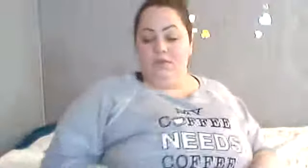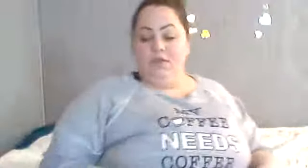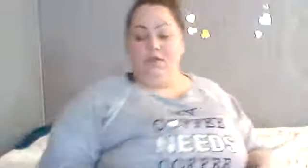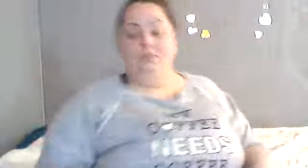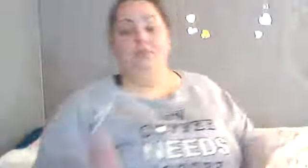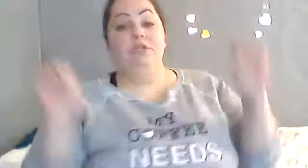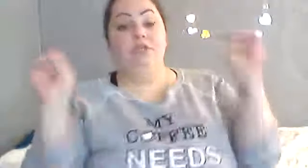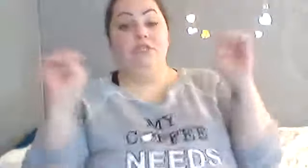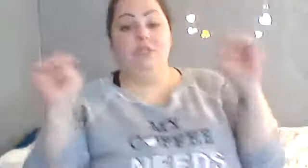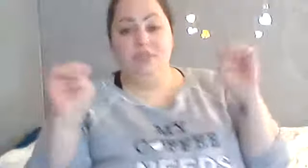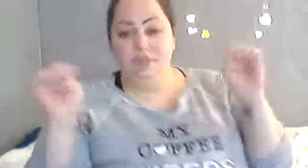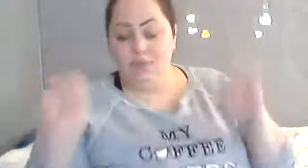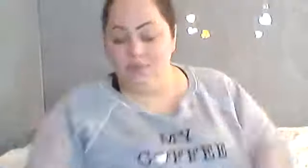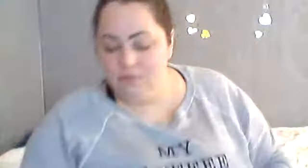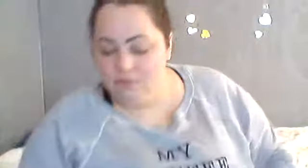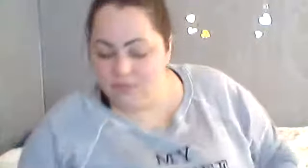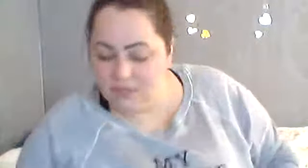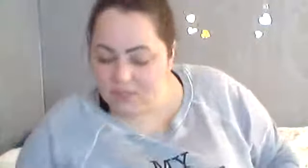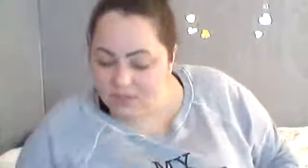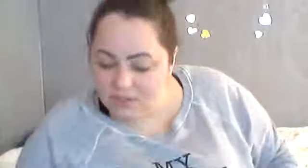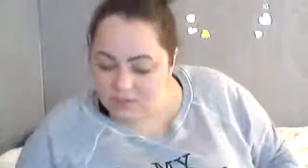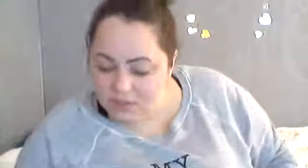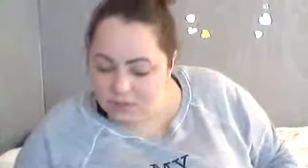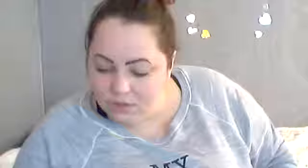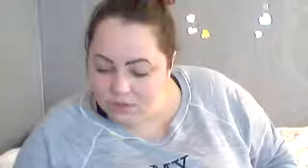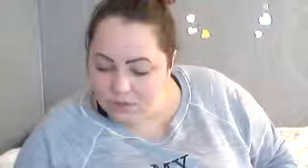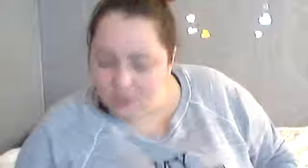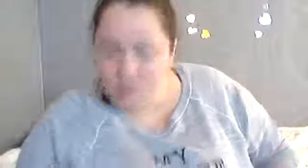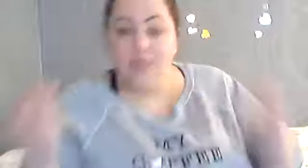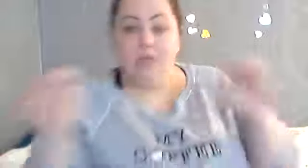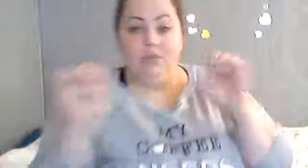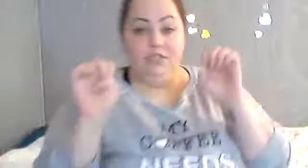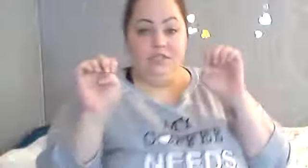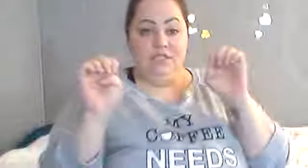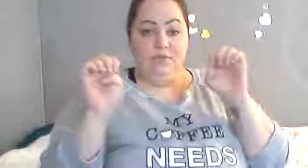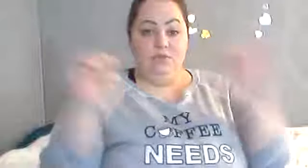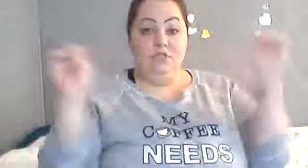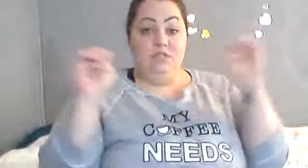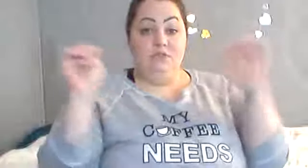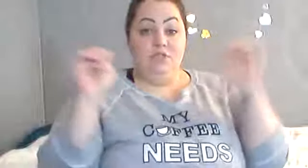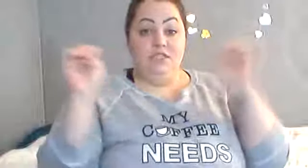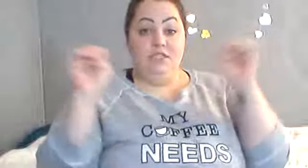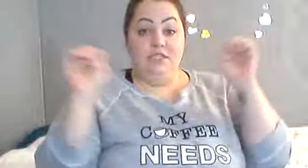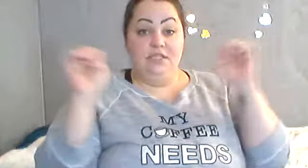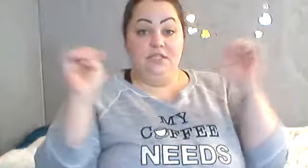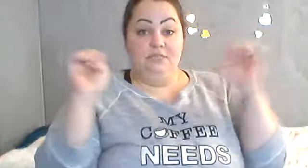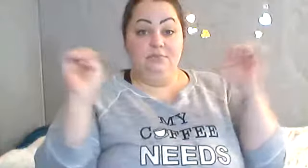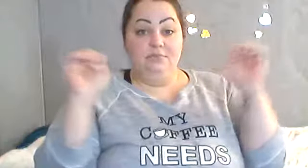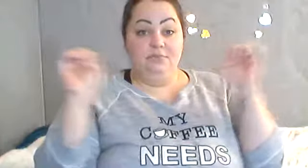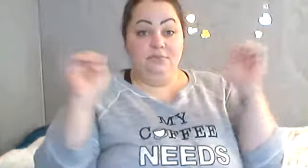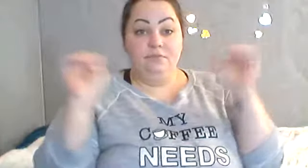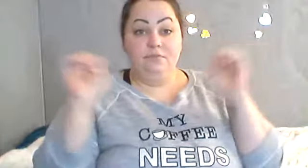Okay, emergency. Is that the next word? Emergency. Make two easy. Emergency.